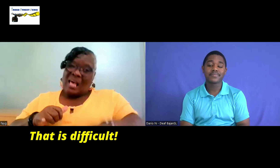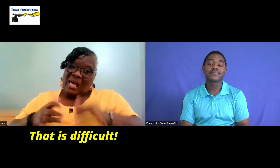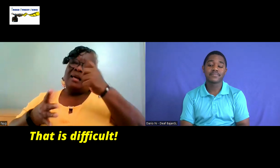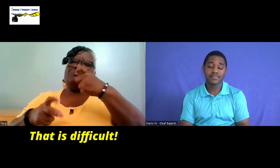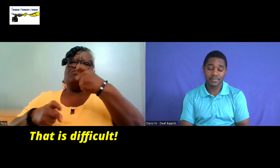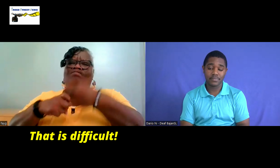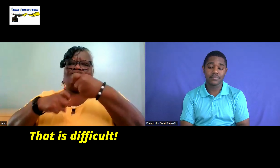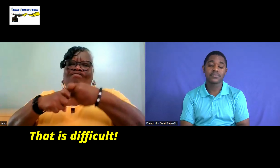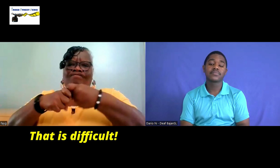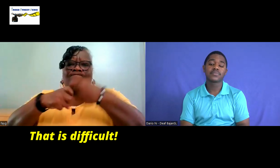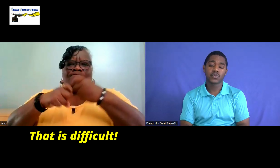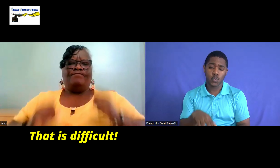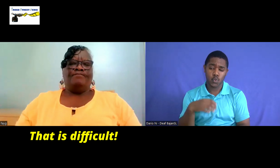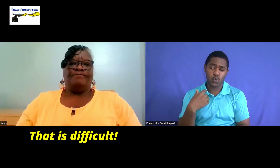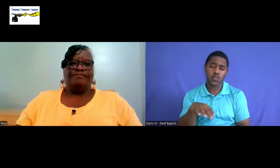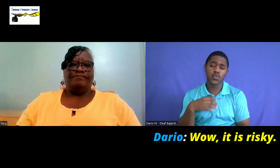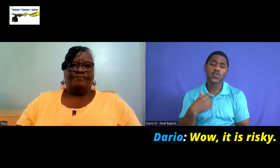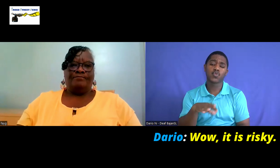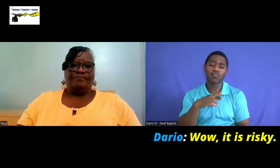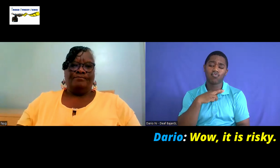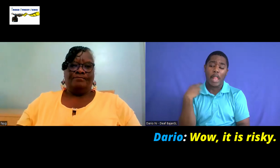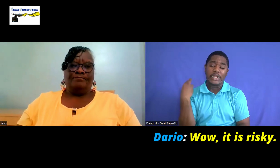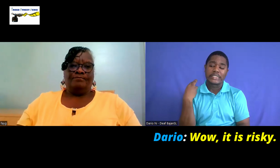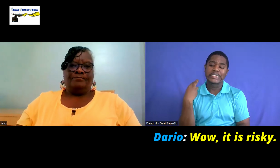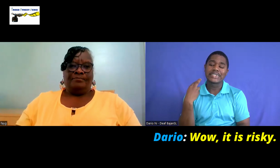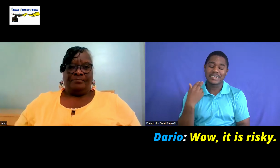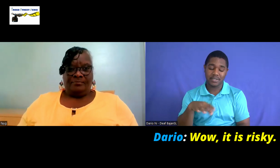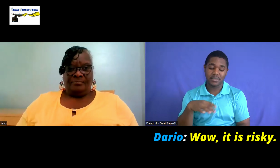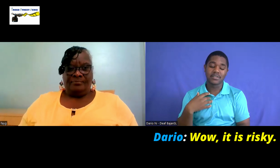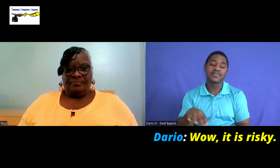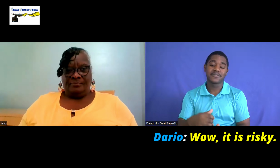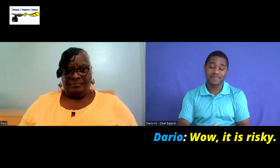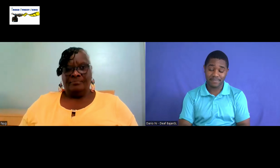That is difficult. Wow, it is risky.